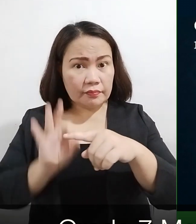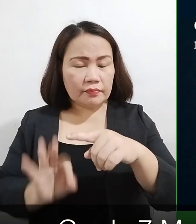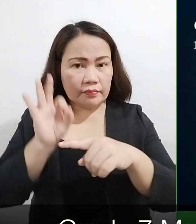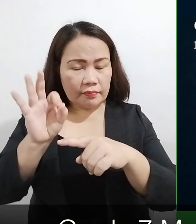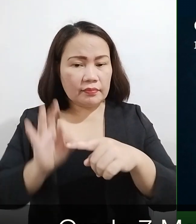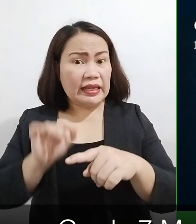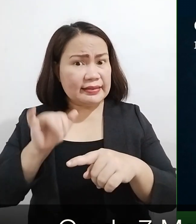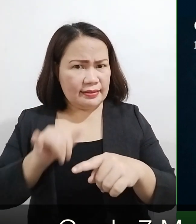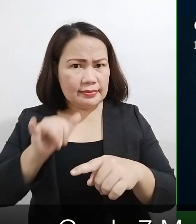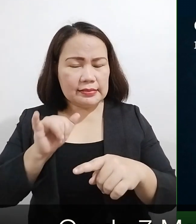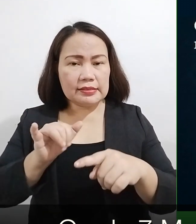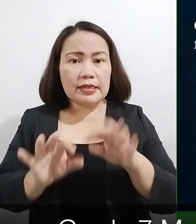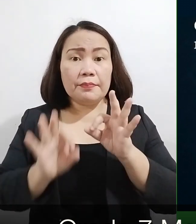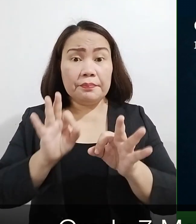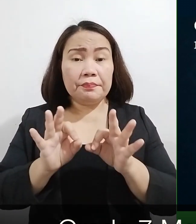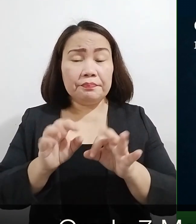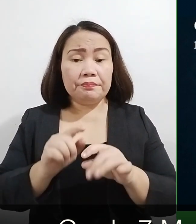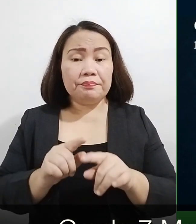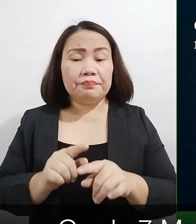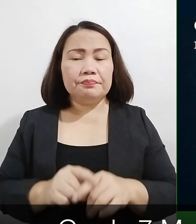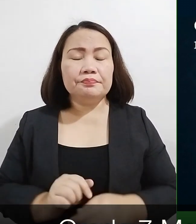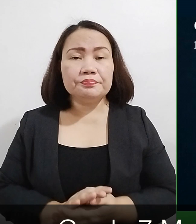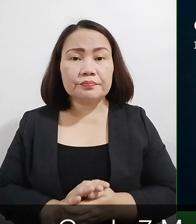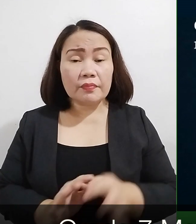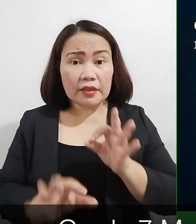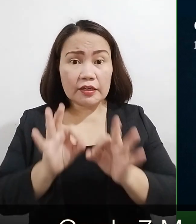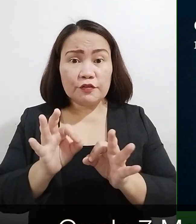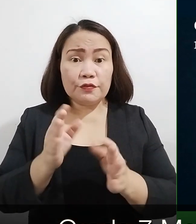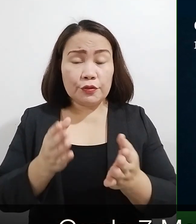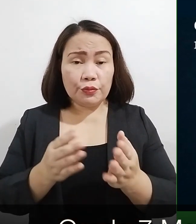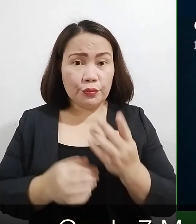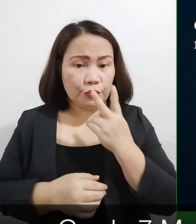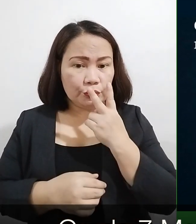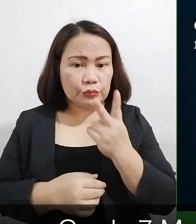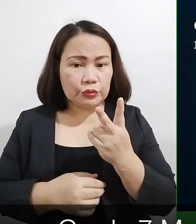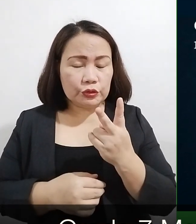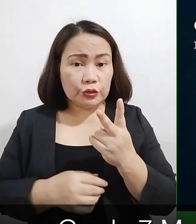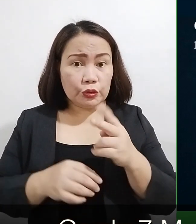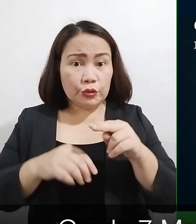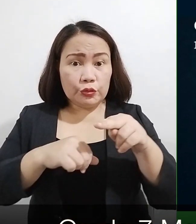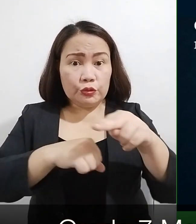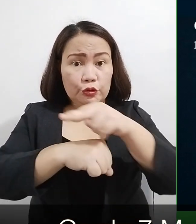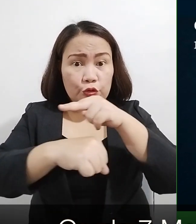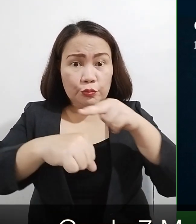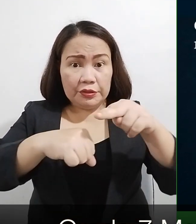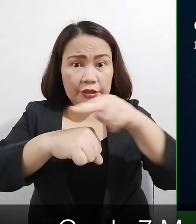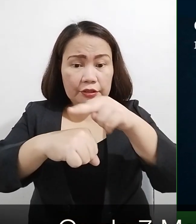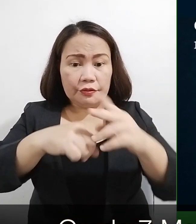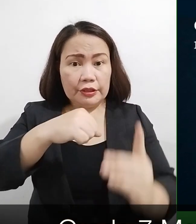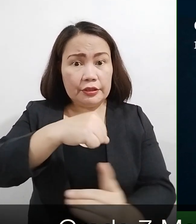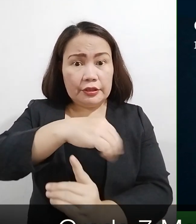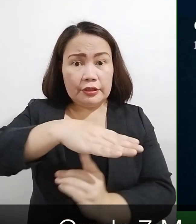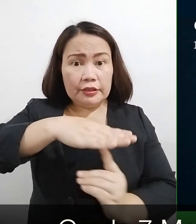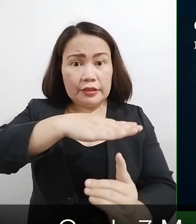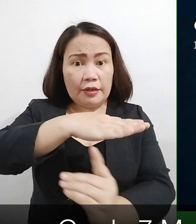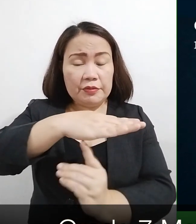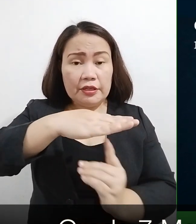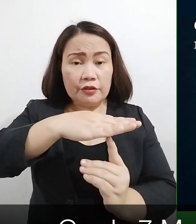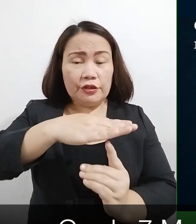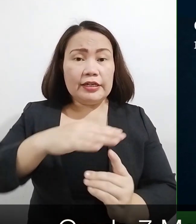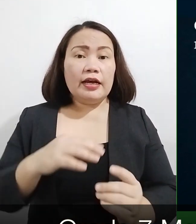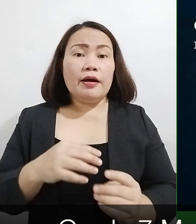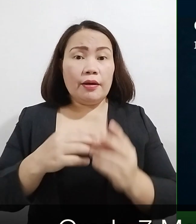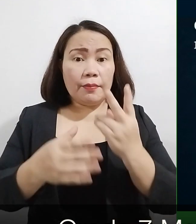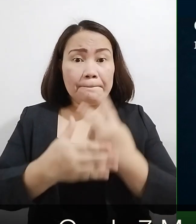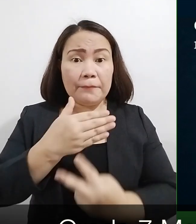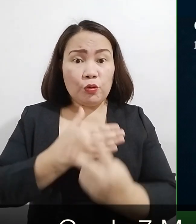siya, yes. But if you will look at the numerator and denominator, they are